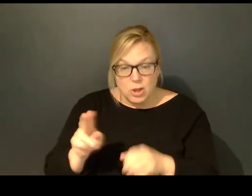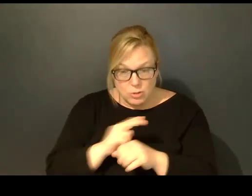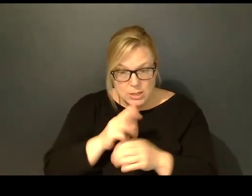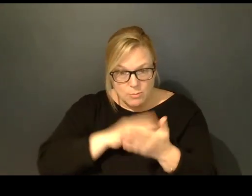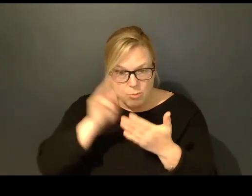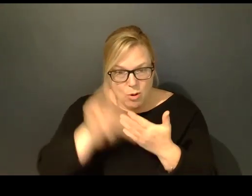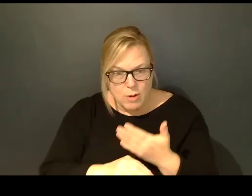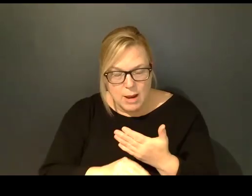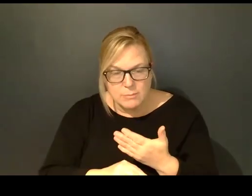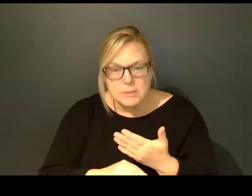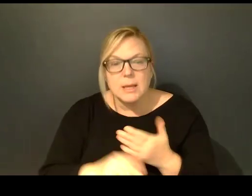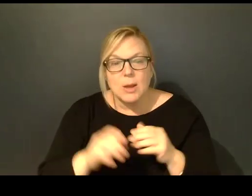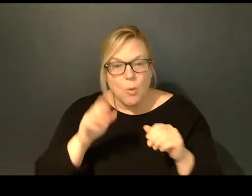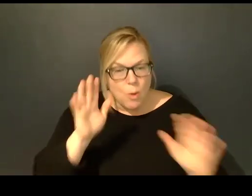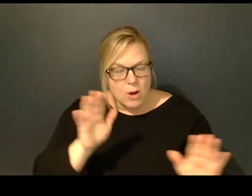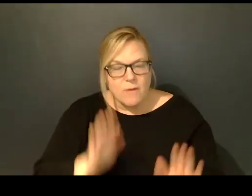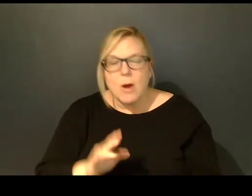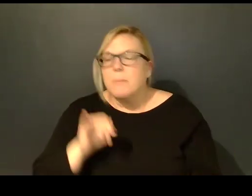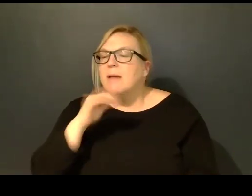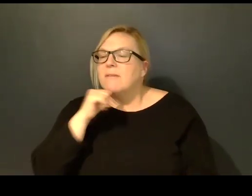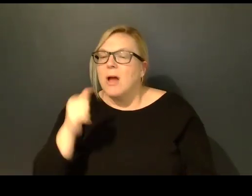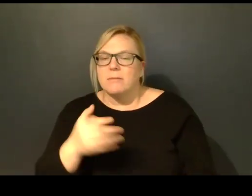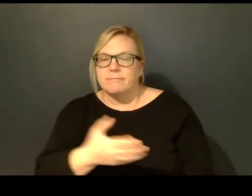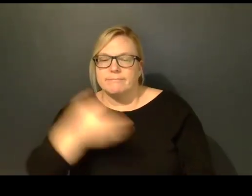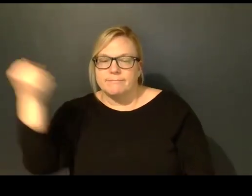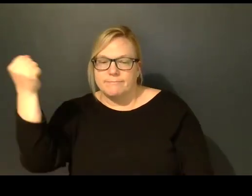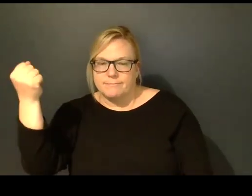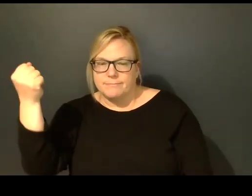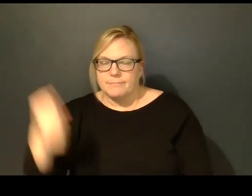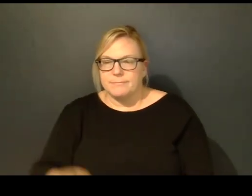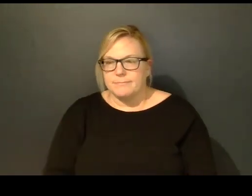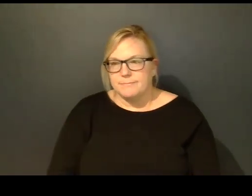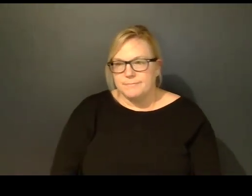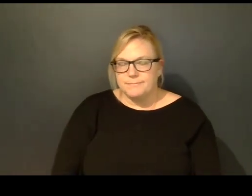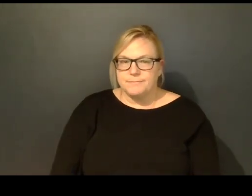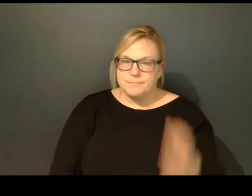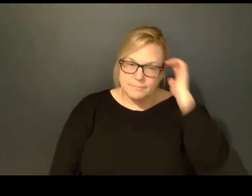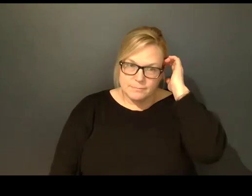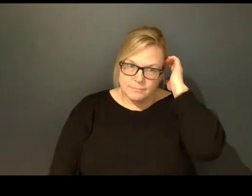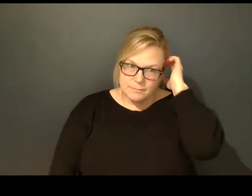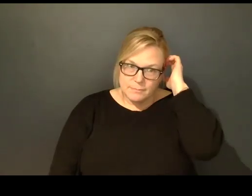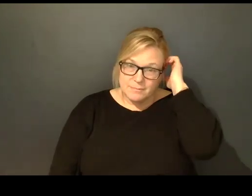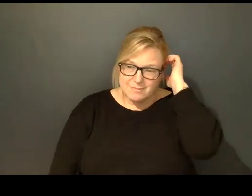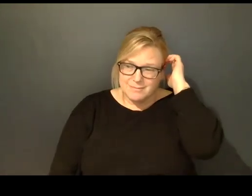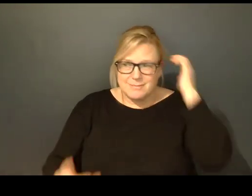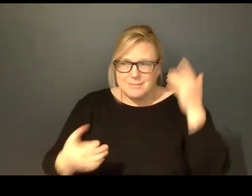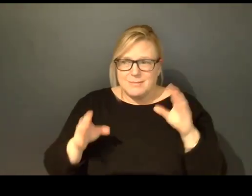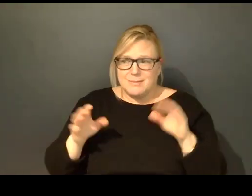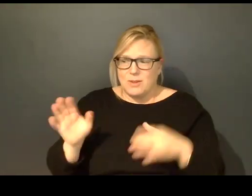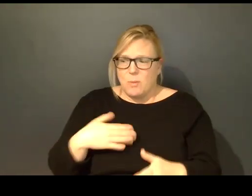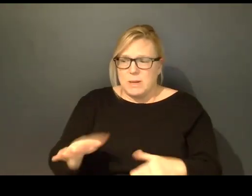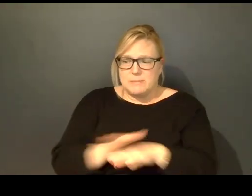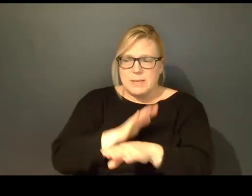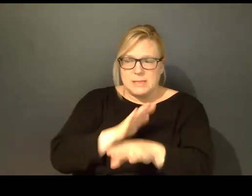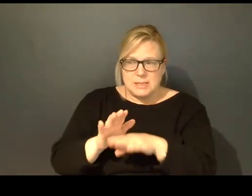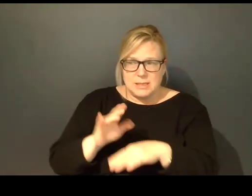they kind of take them back, which to me, I think is fair enough. Yeah. Because it really is nobody's business whether I want to return back to